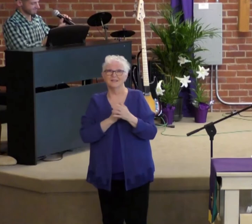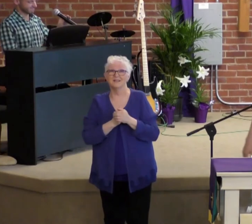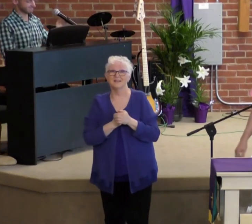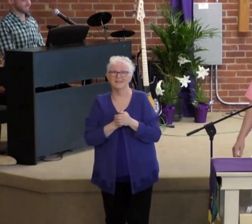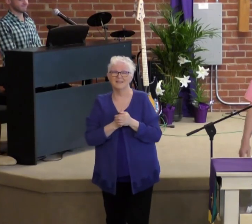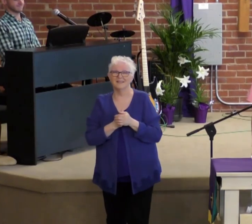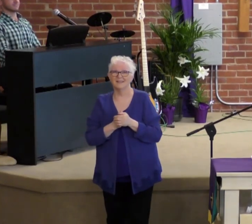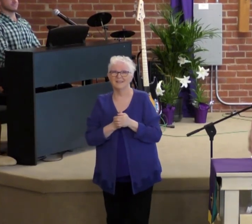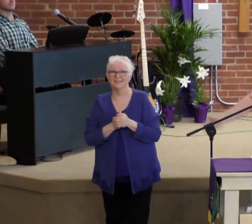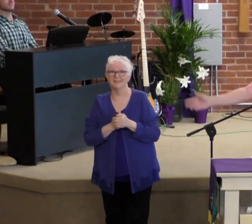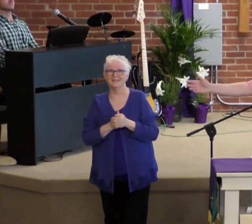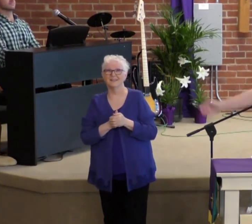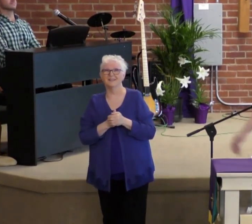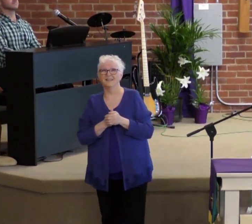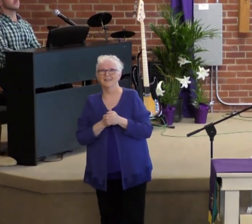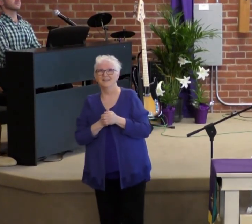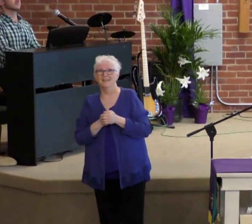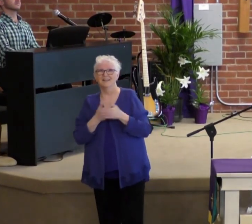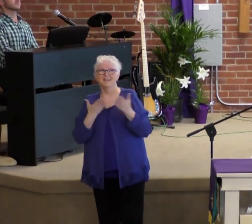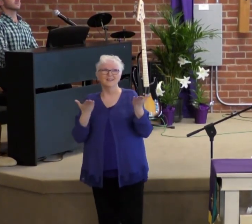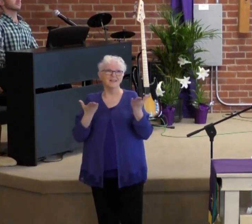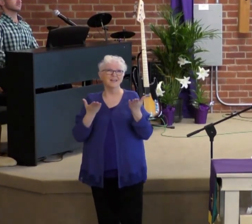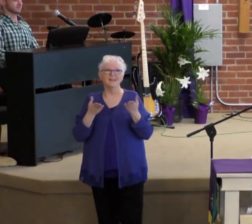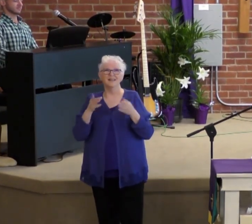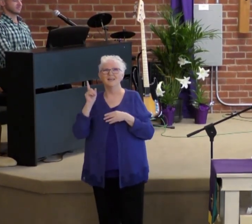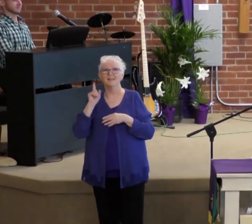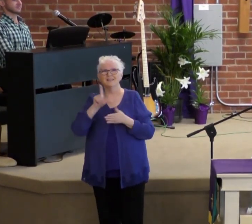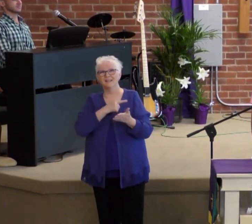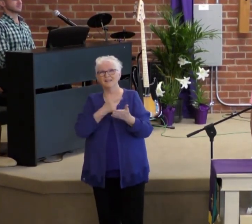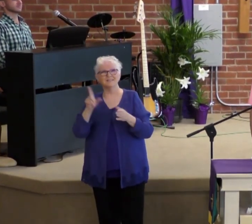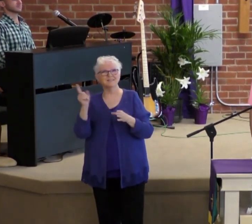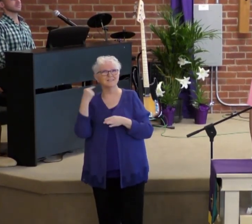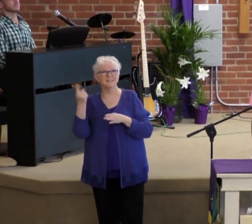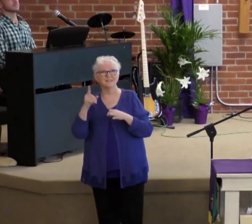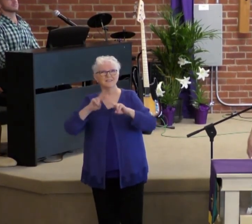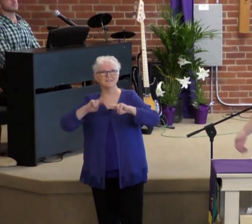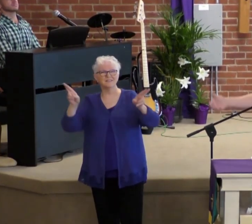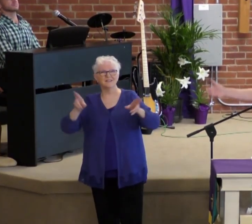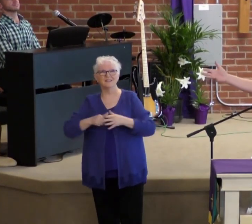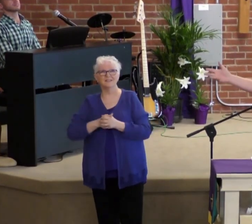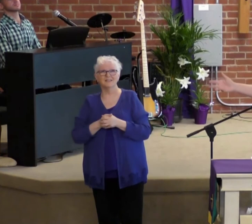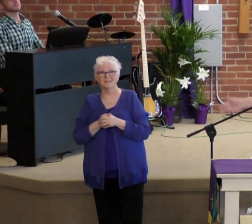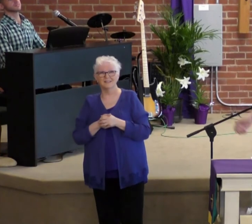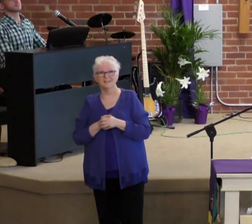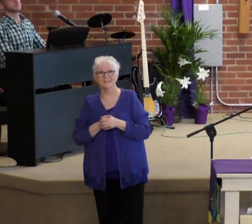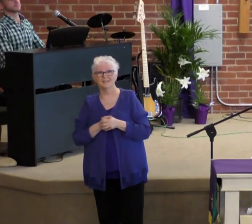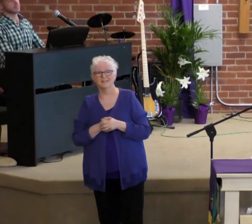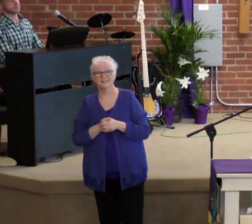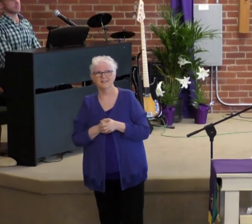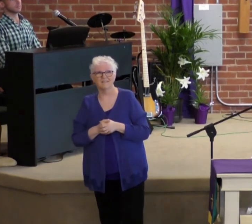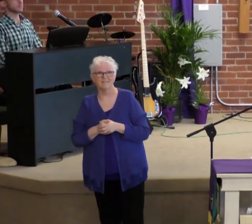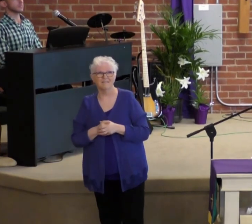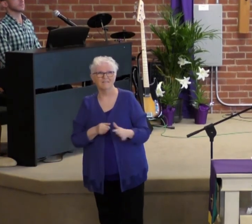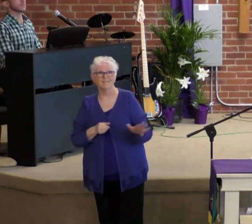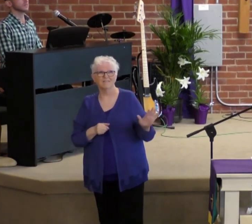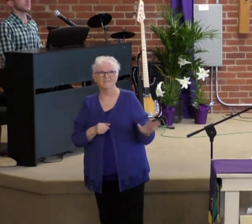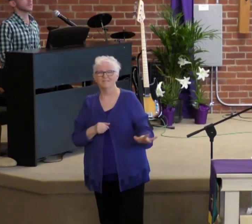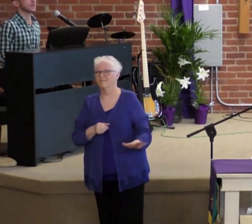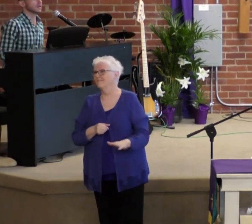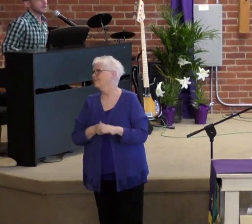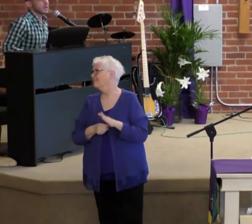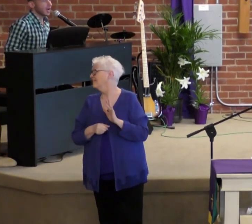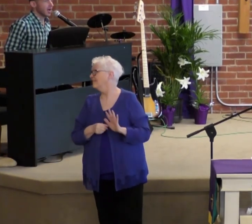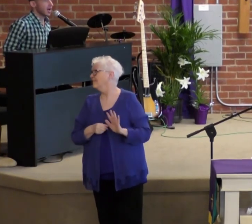always ready. Yeah. Whether we know it may be good or bad, but we'll know it. Okay, victory in Jesus.